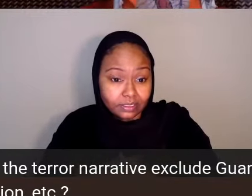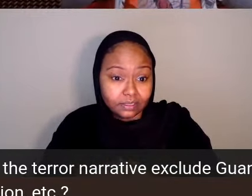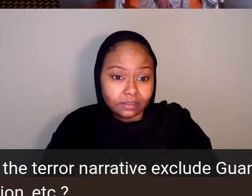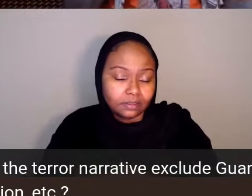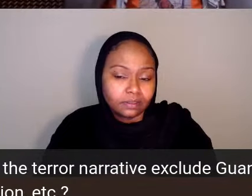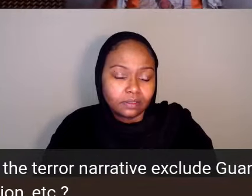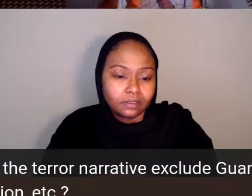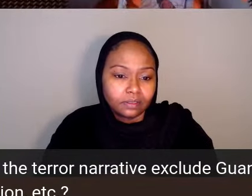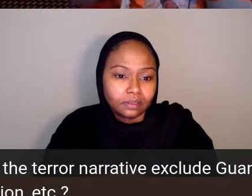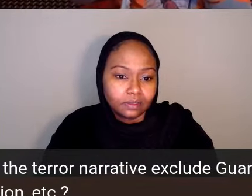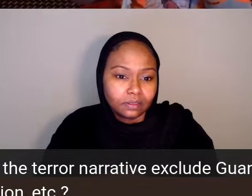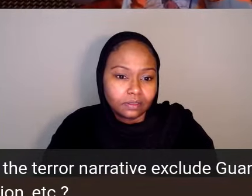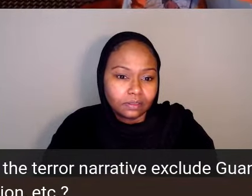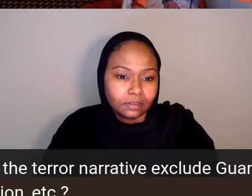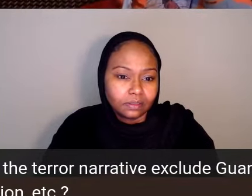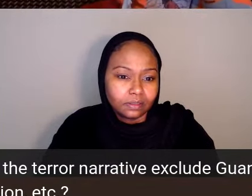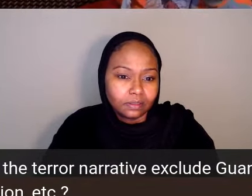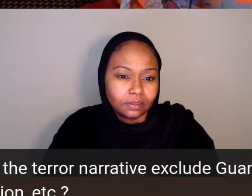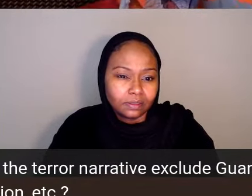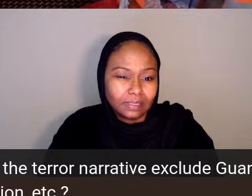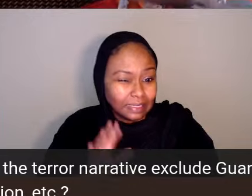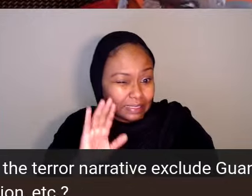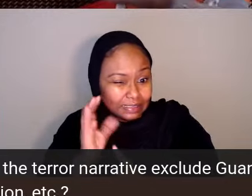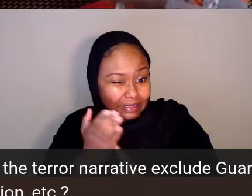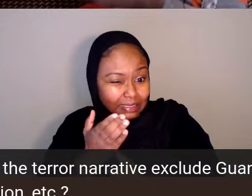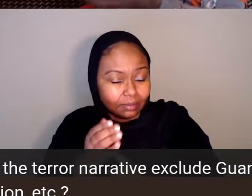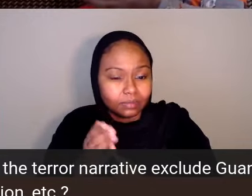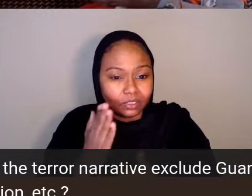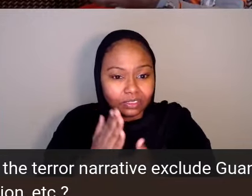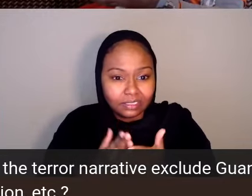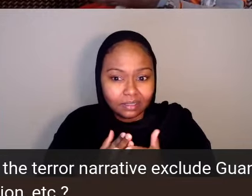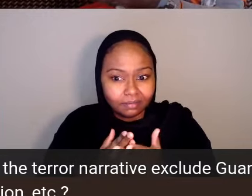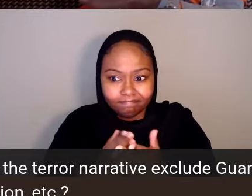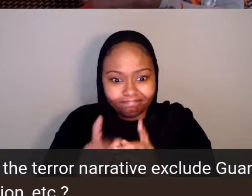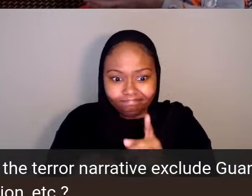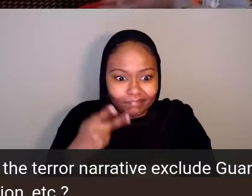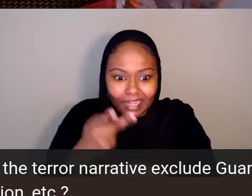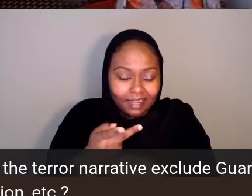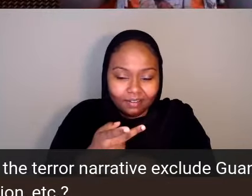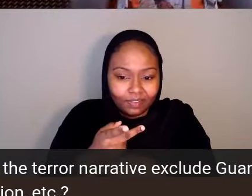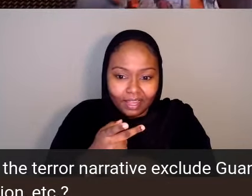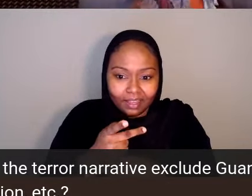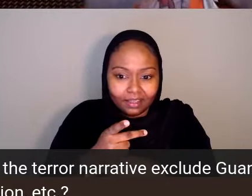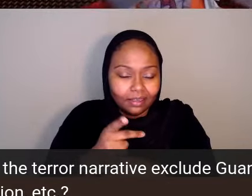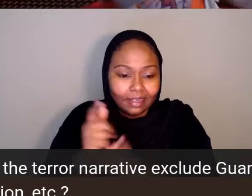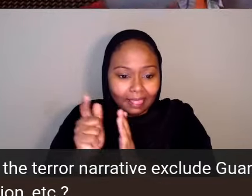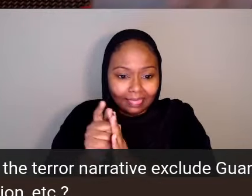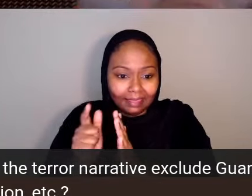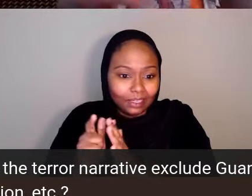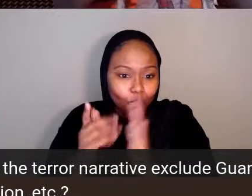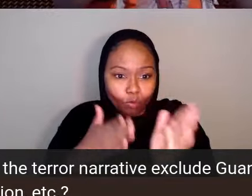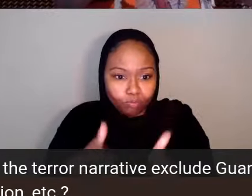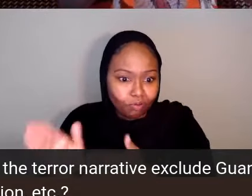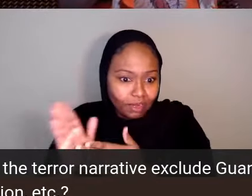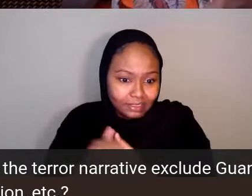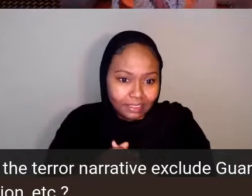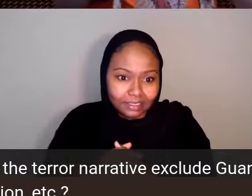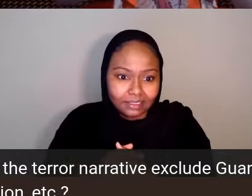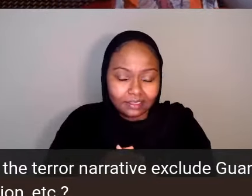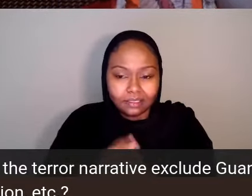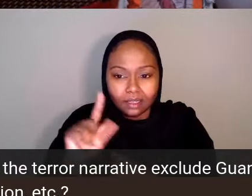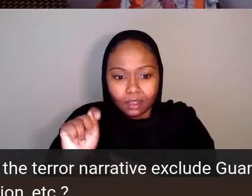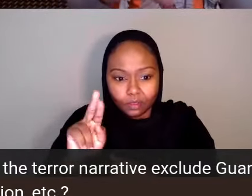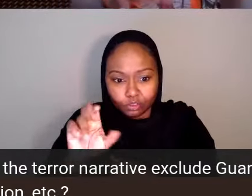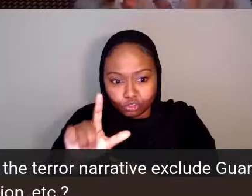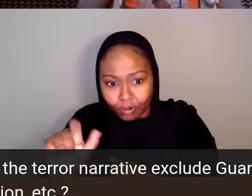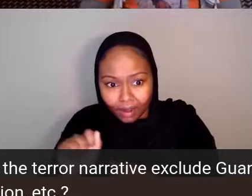commission, it seems there is some kind of legal process is going there. Military commission, the trials, 9/11,